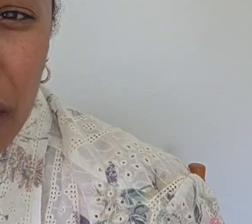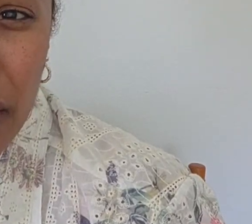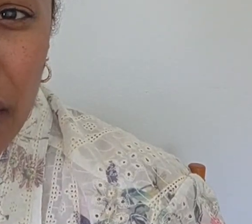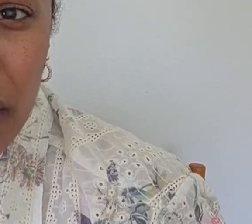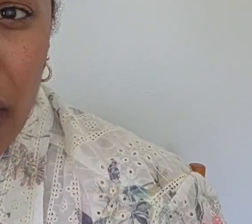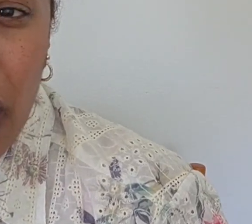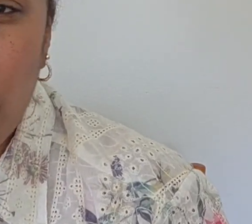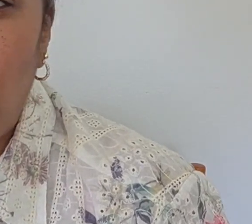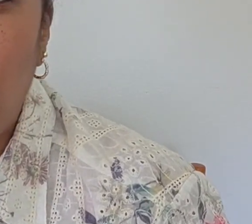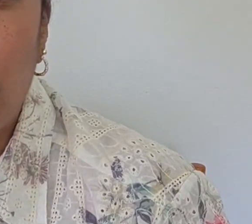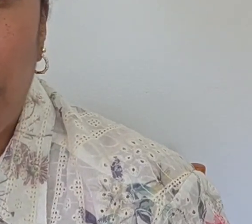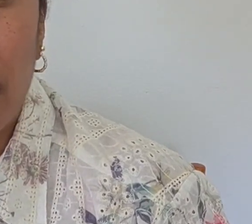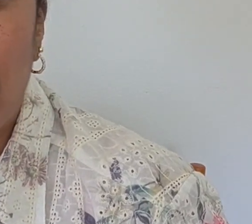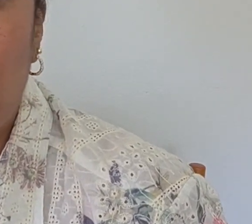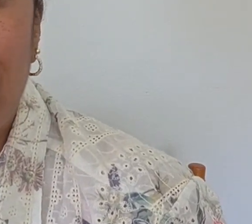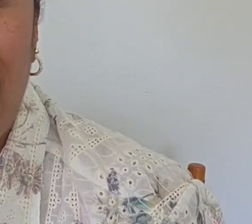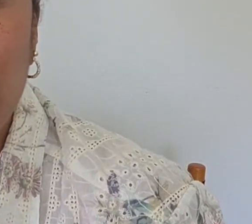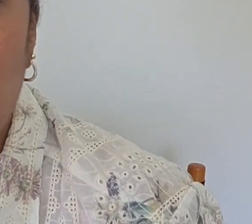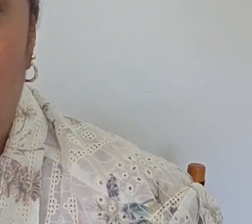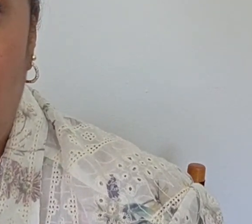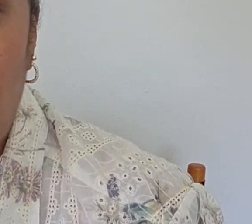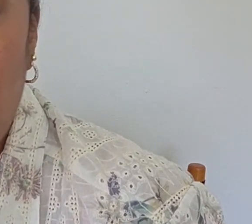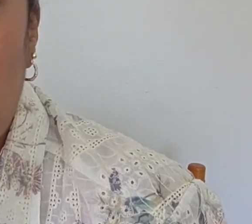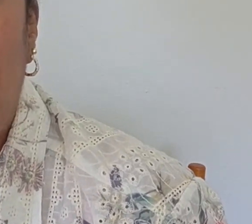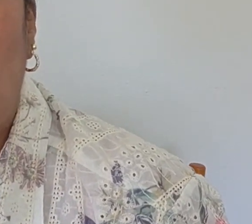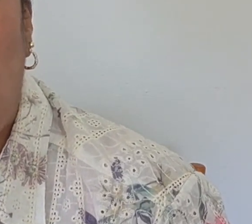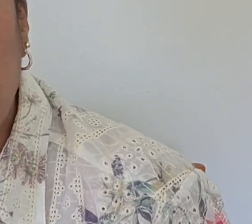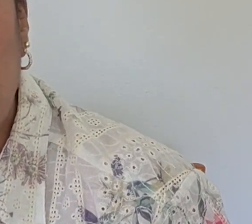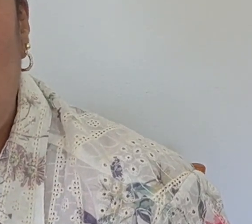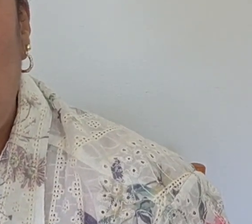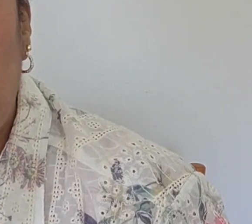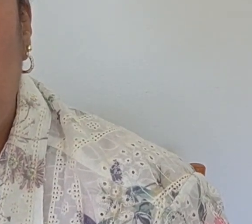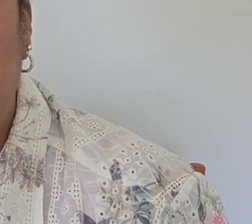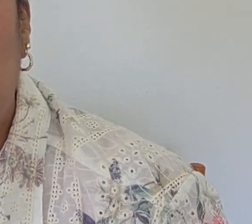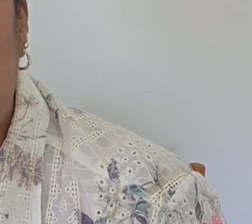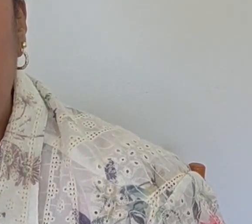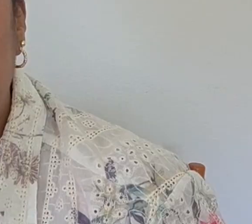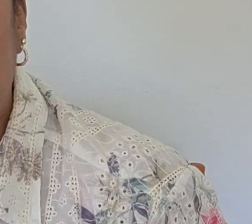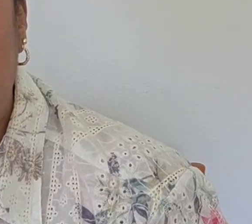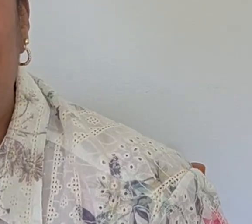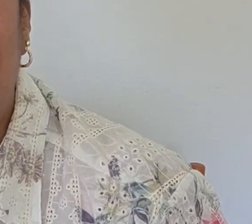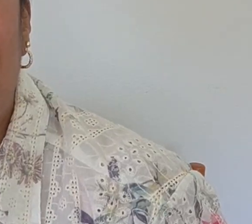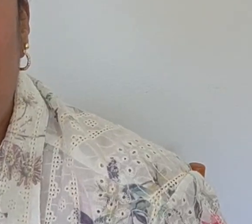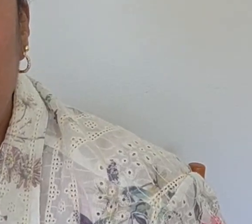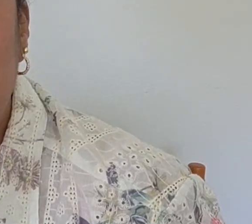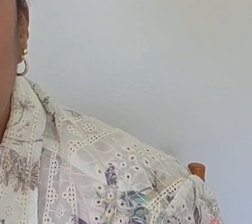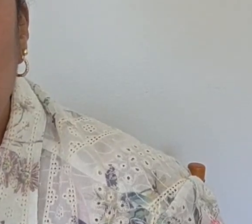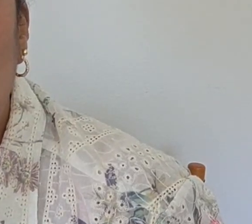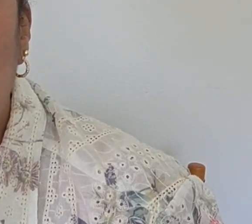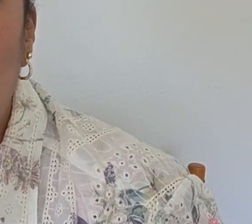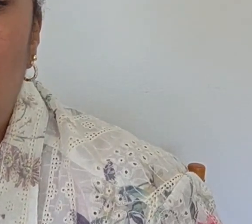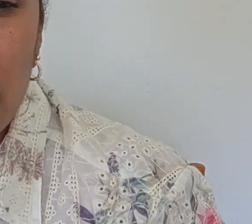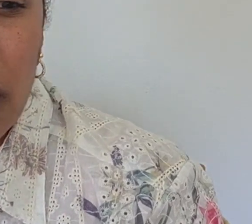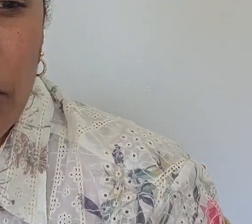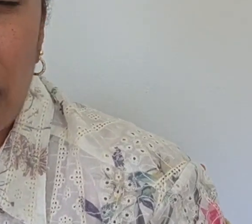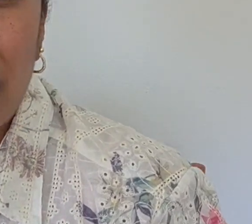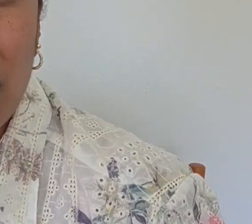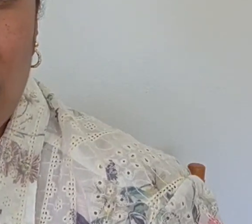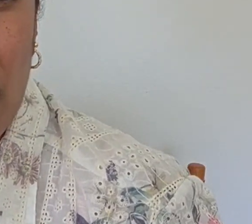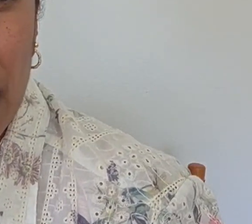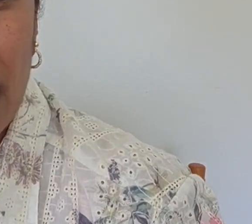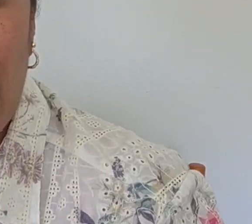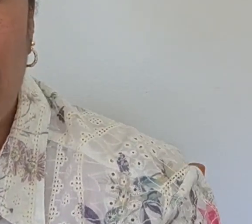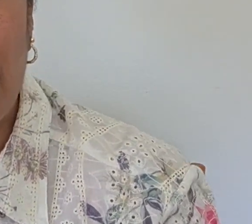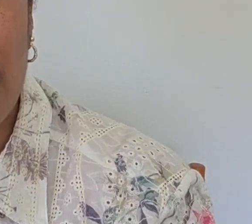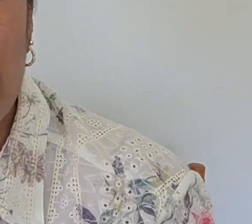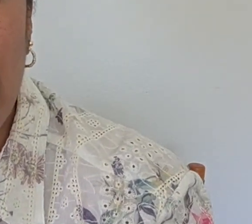for one another, how we hold one another accountable. And also it provides a nice lens into political